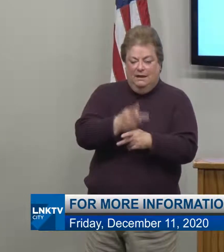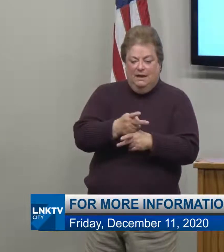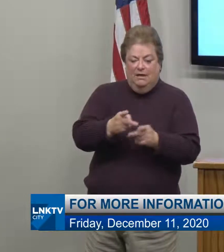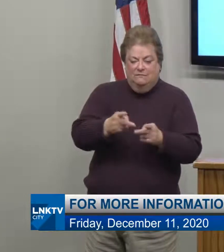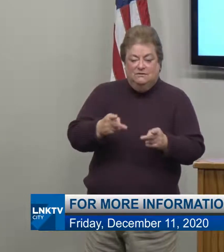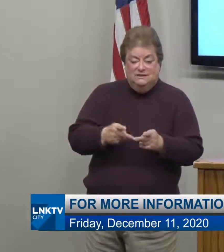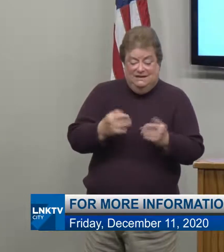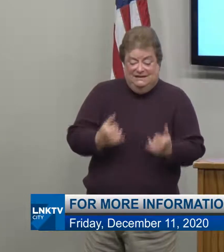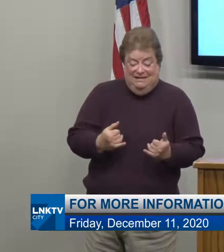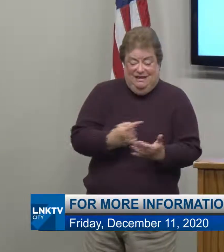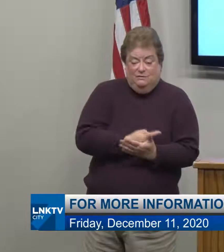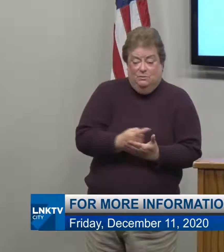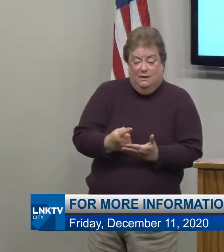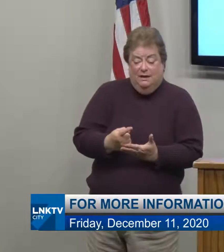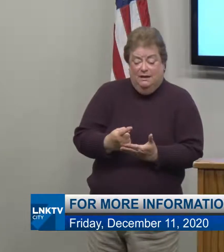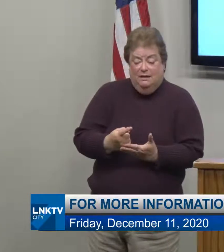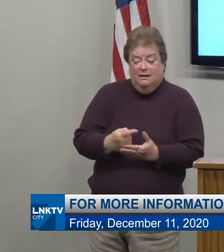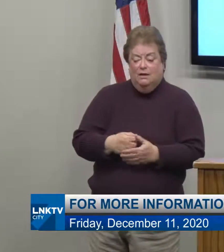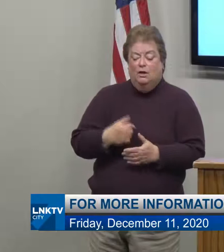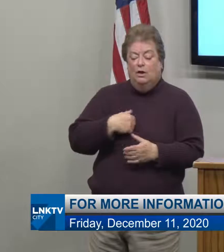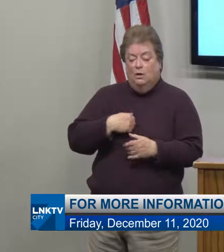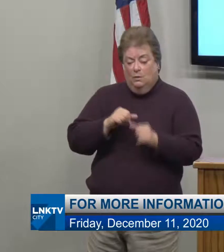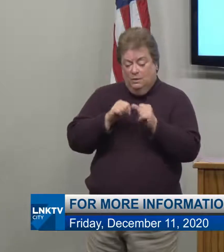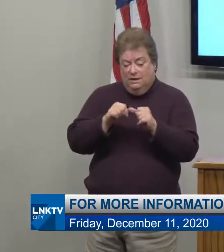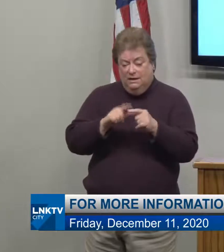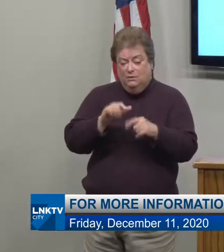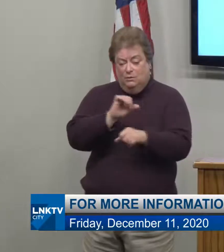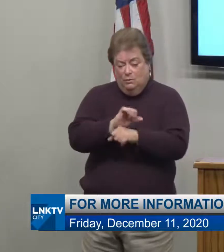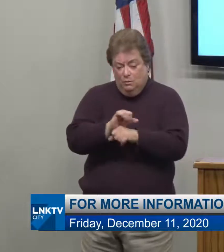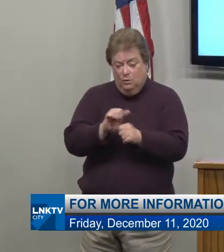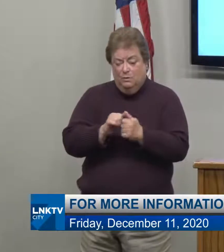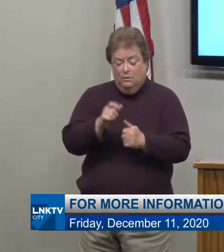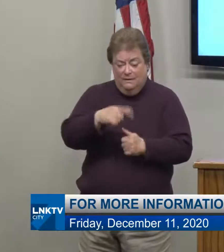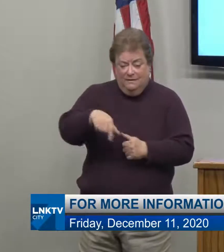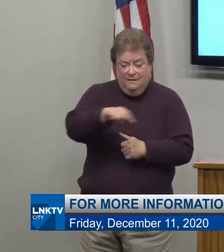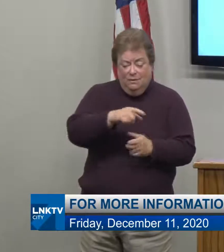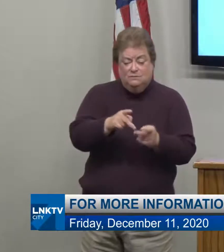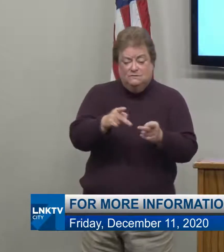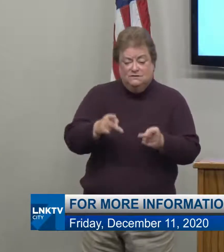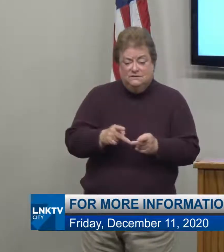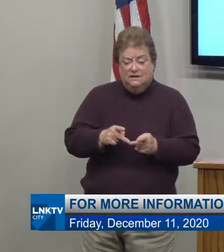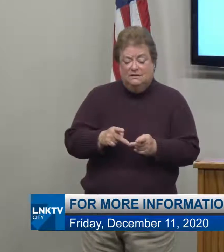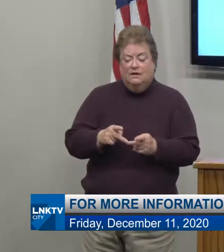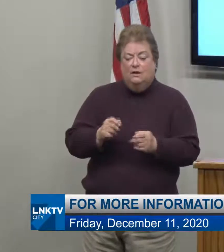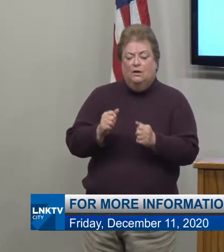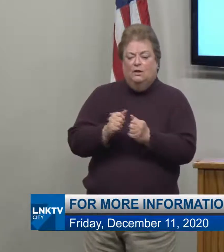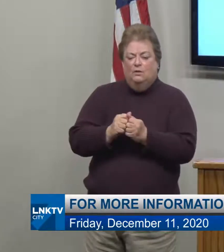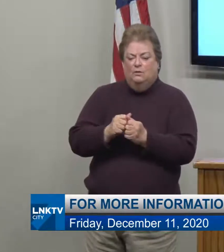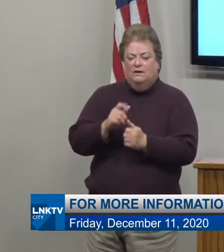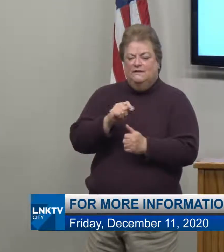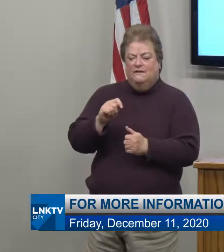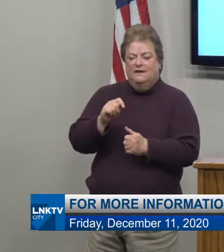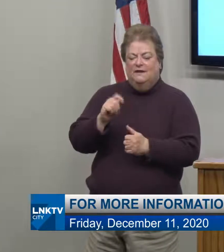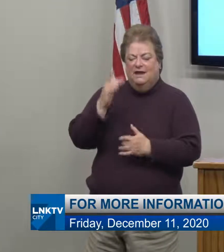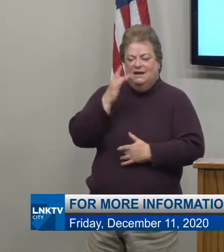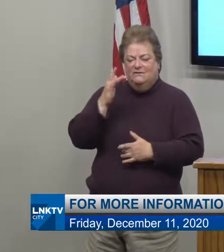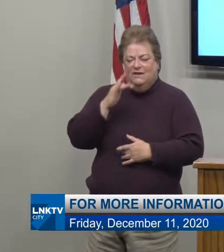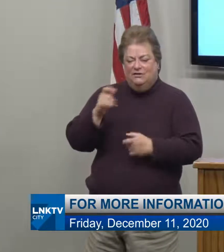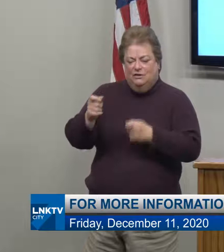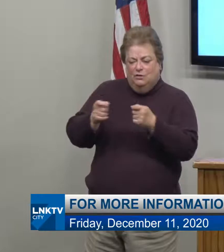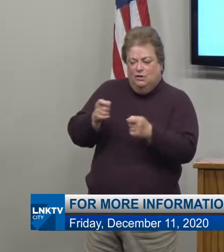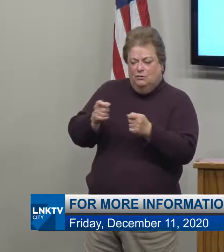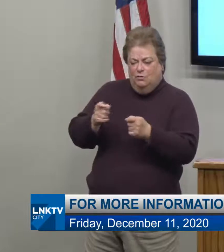continue to work with these facilities along with the ICAP, which is the Infection Control Assessment and Promotion